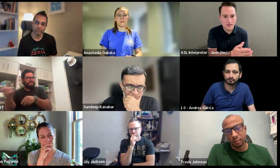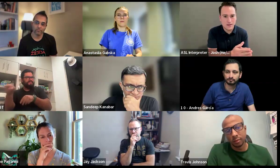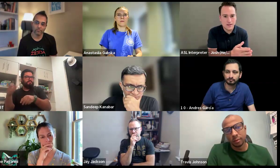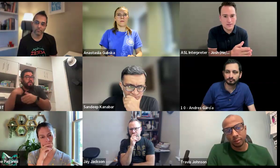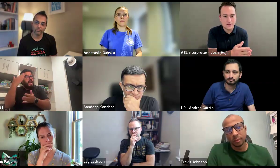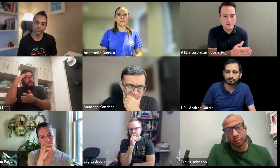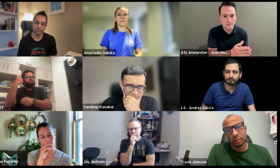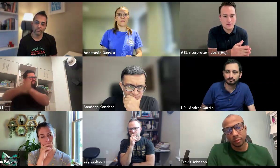think